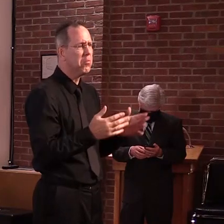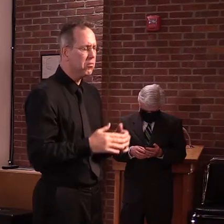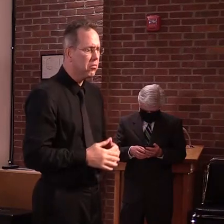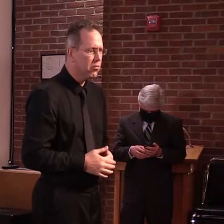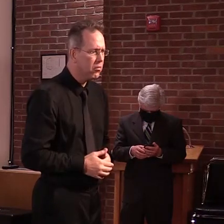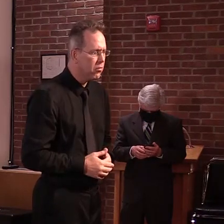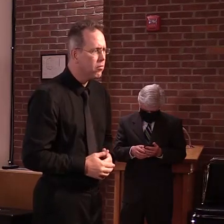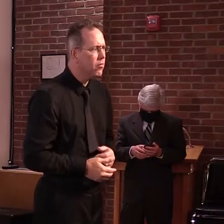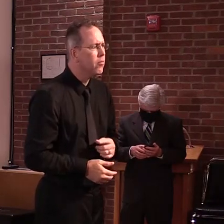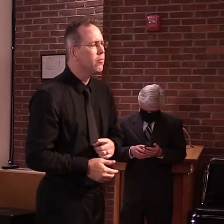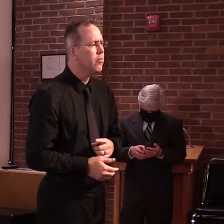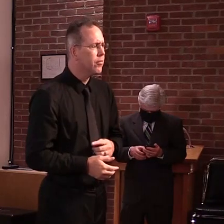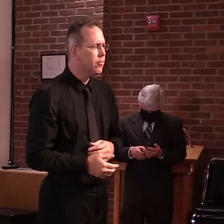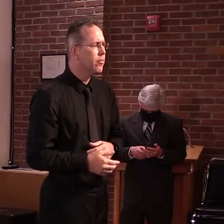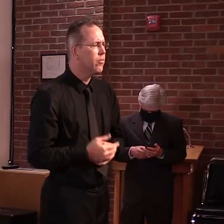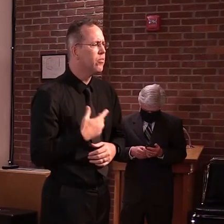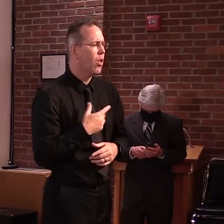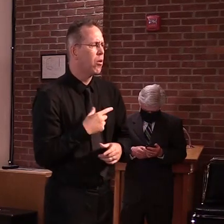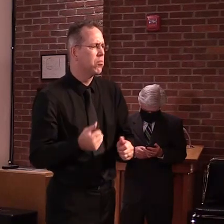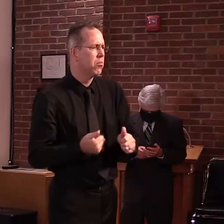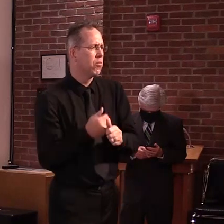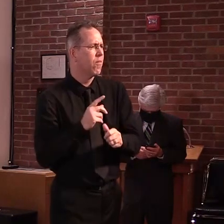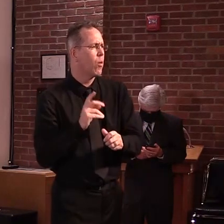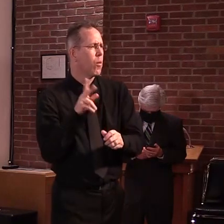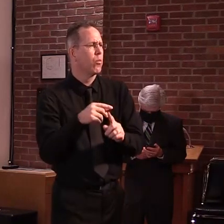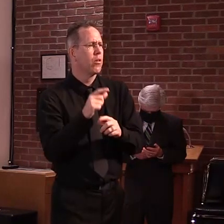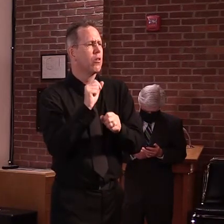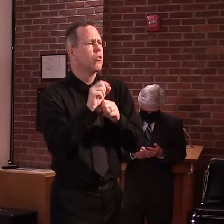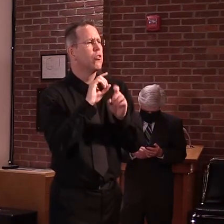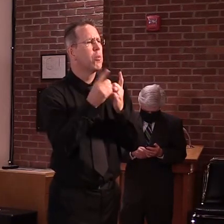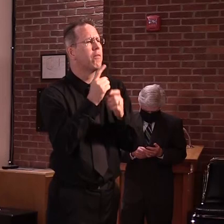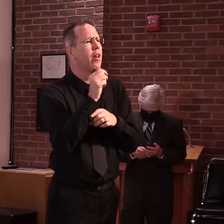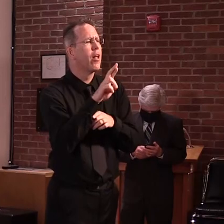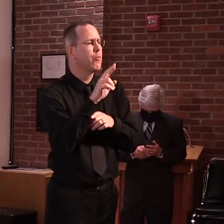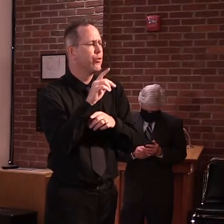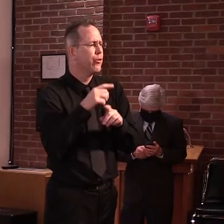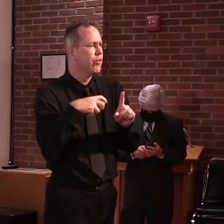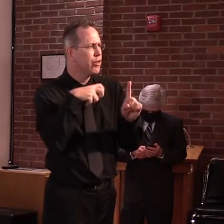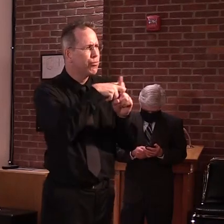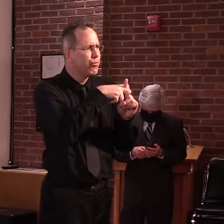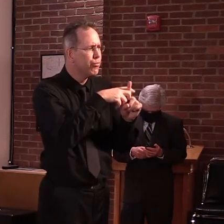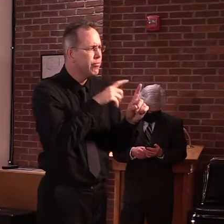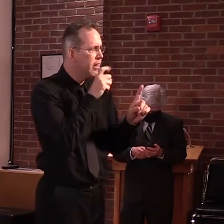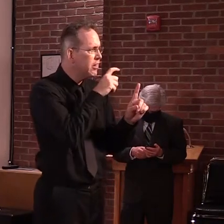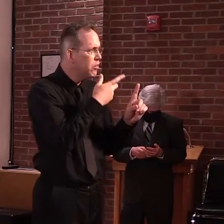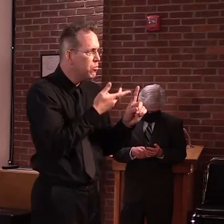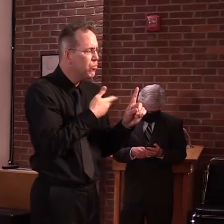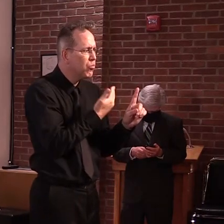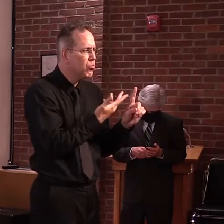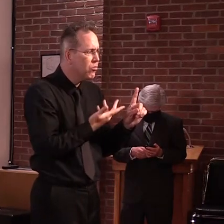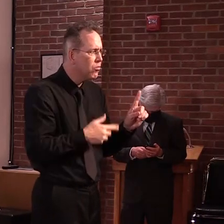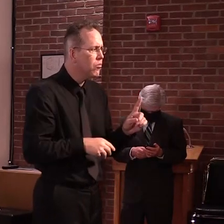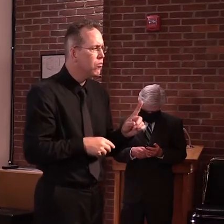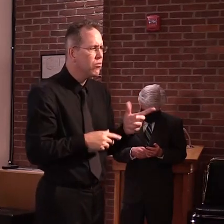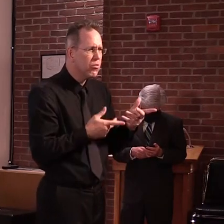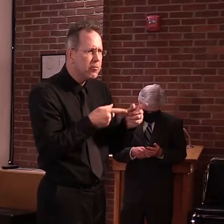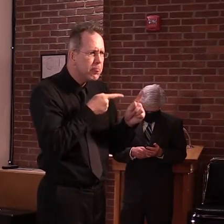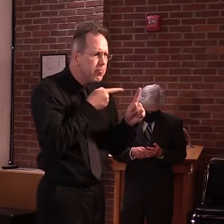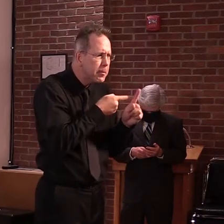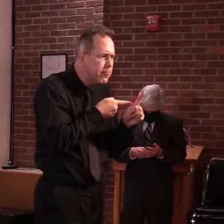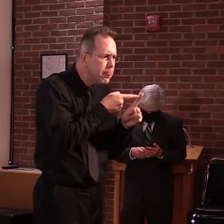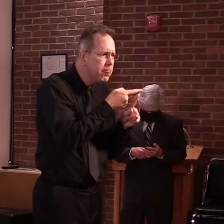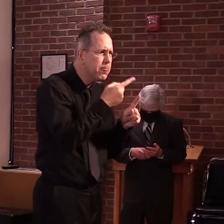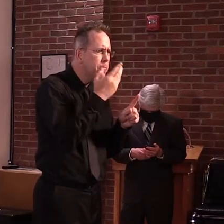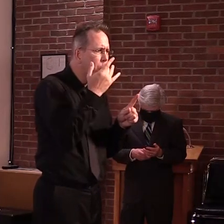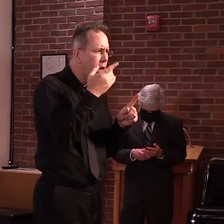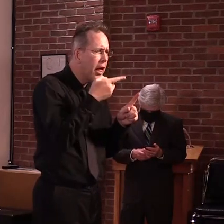labor market information division to see whether or not they saw an increase in any one sector. Okay, great. Thank you